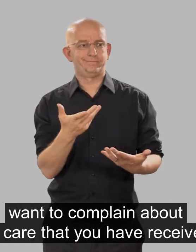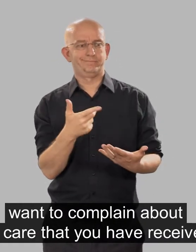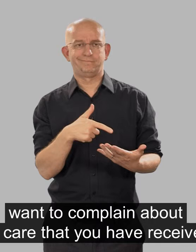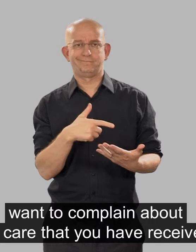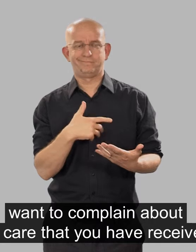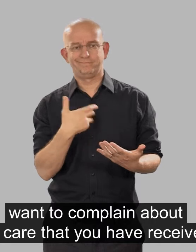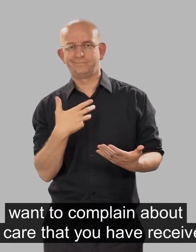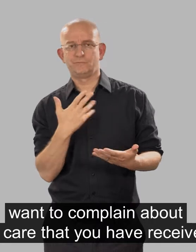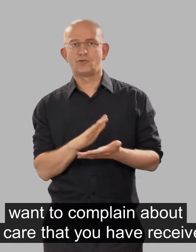have received.